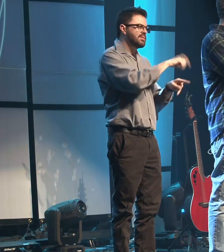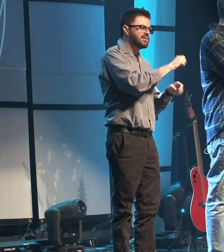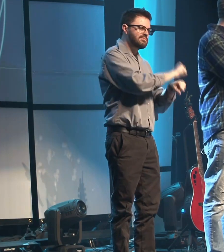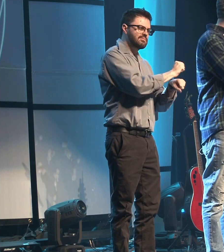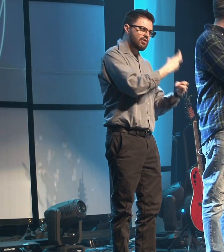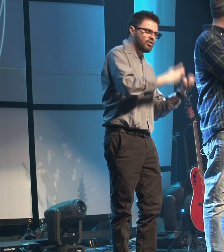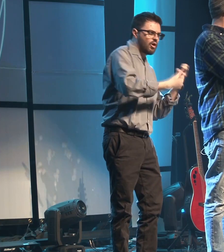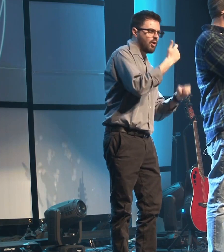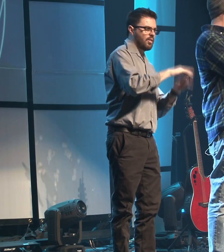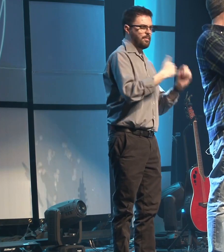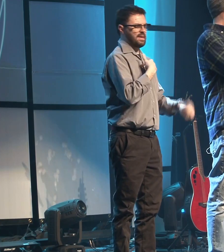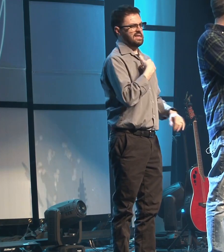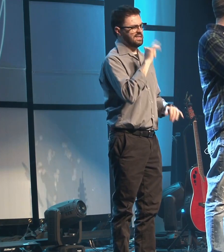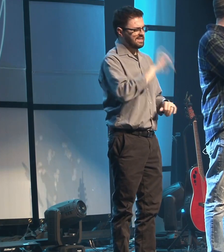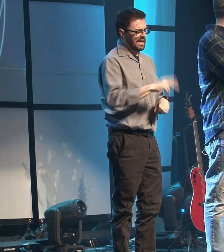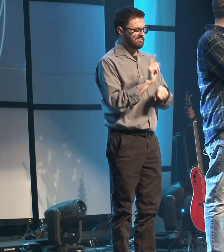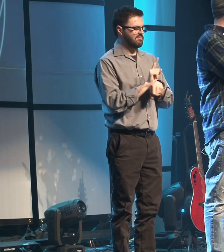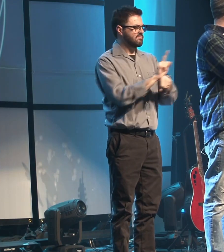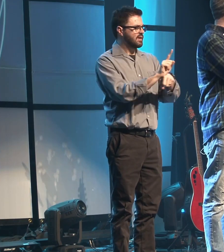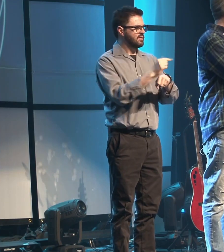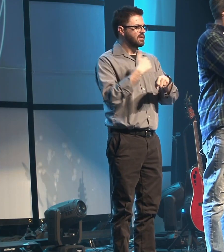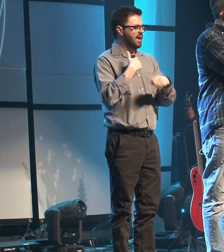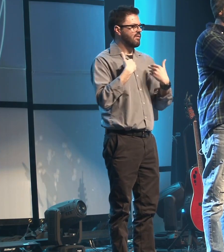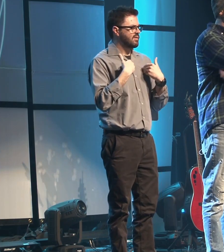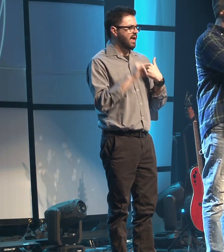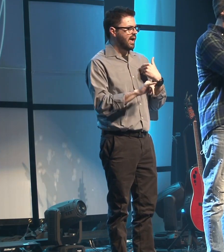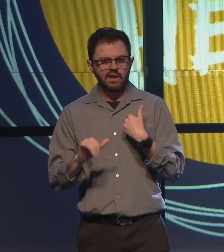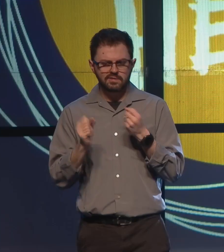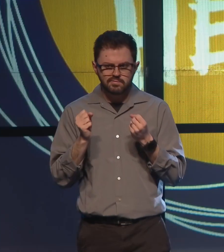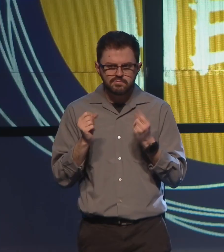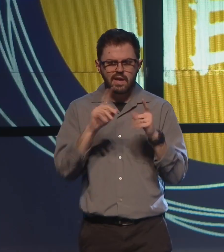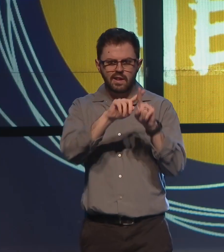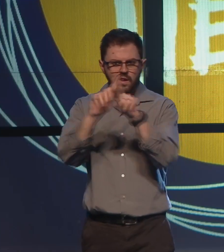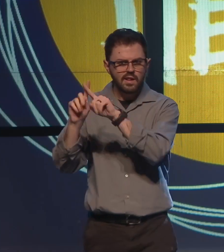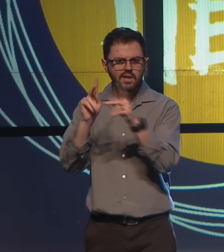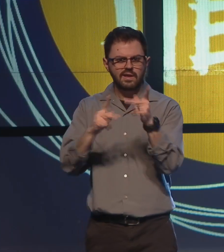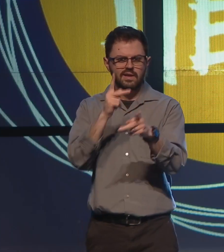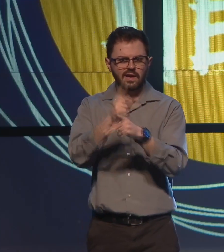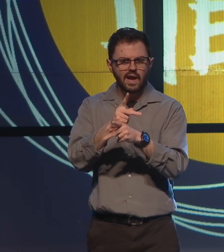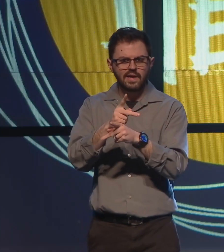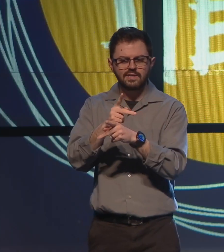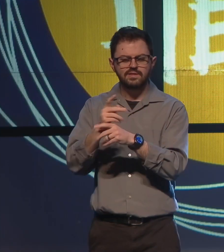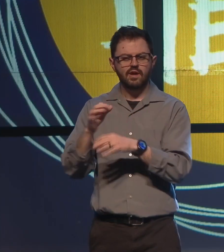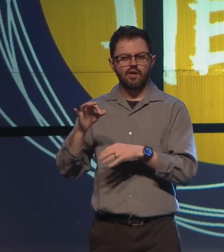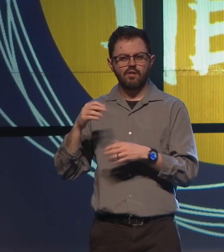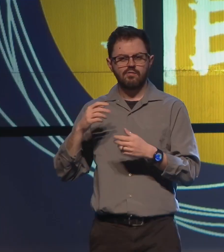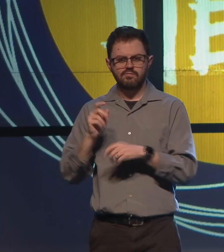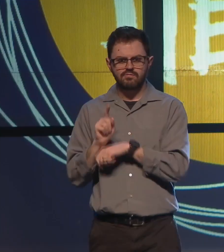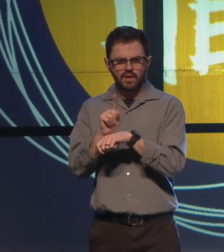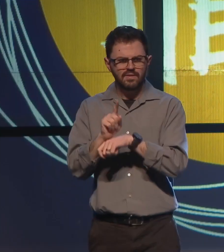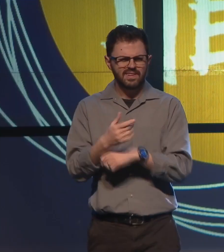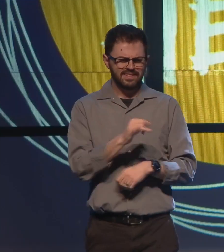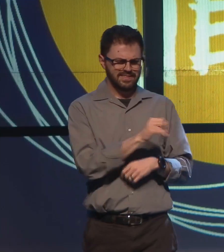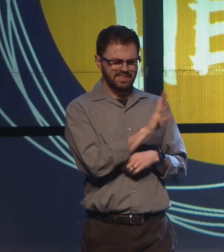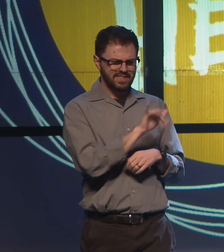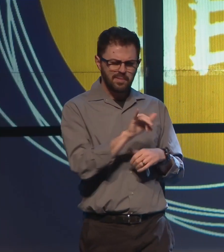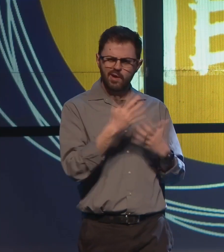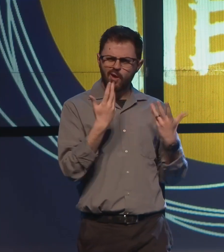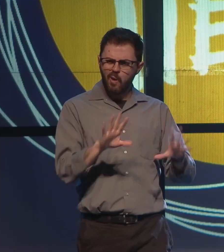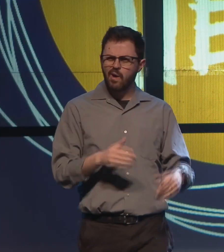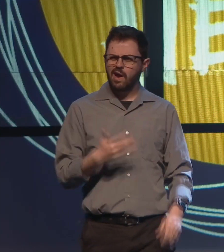live in certain spaces. And there's lots of types of privilege. And Jimmy preached already, so I feel like we should just receive the